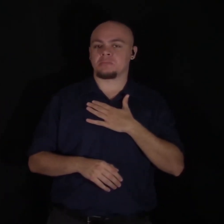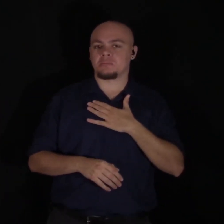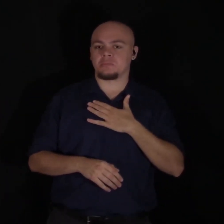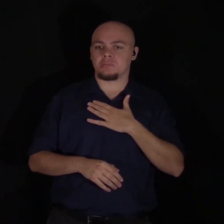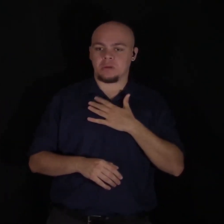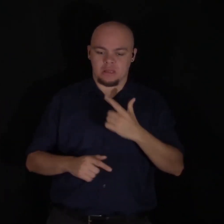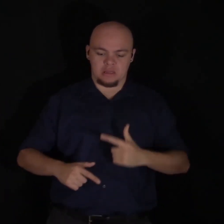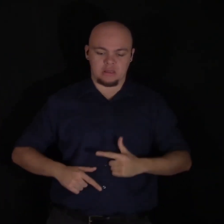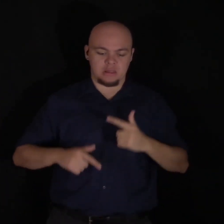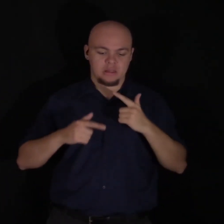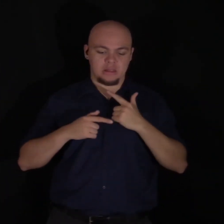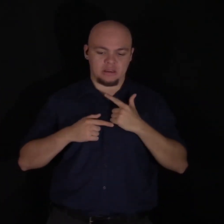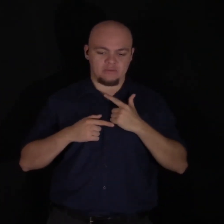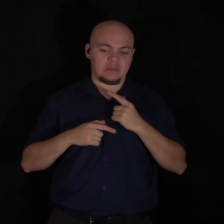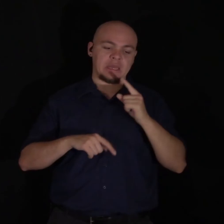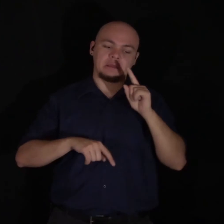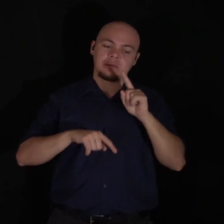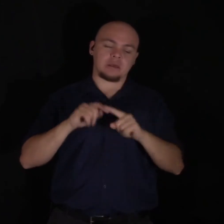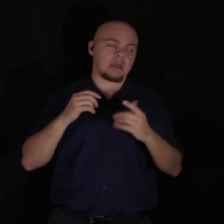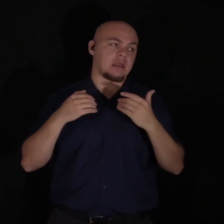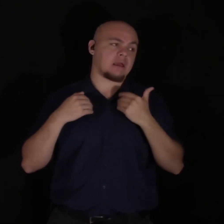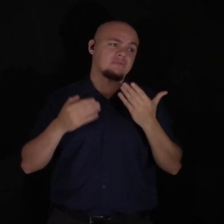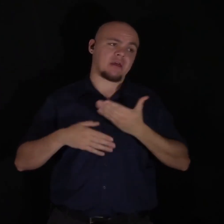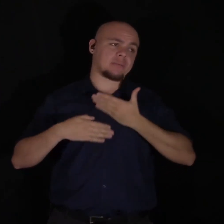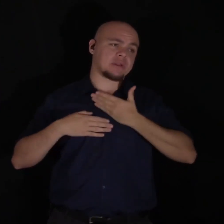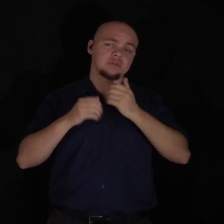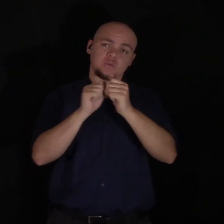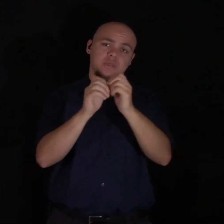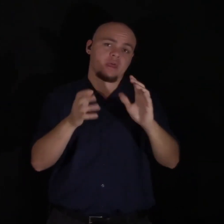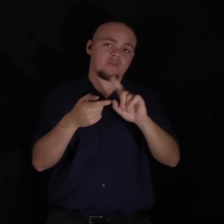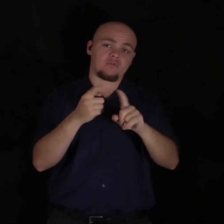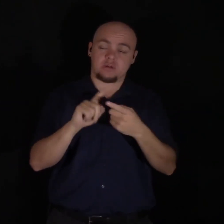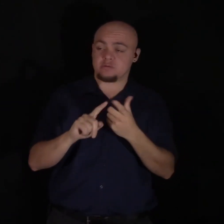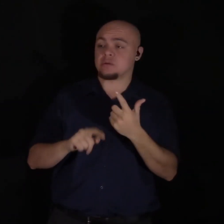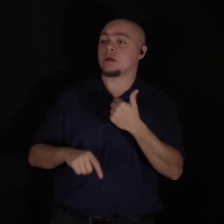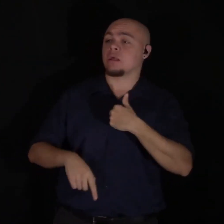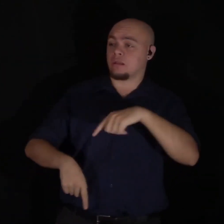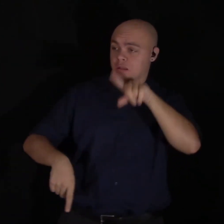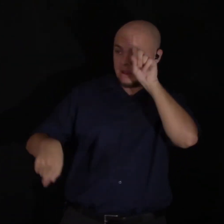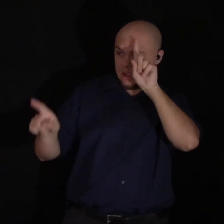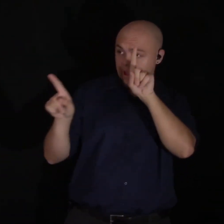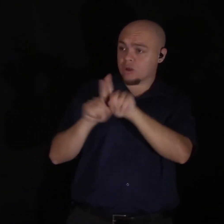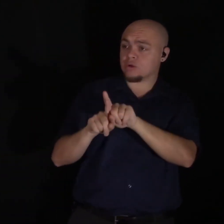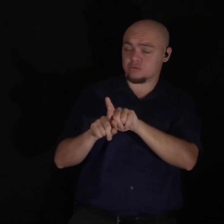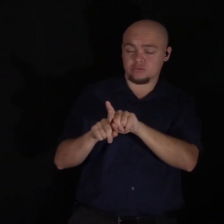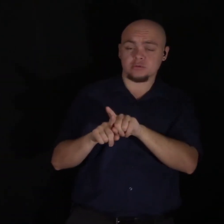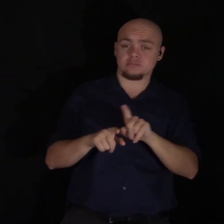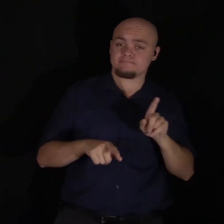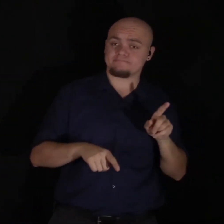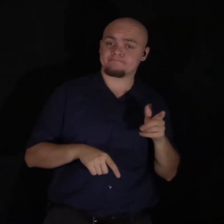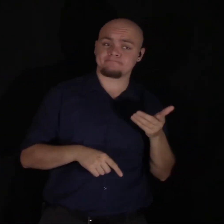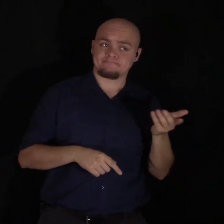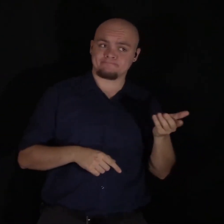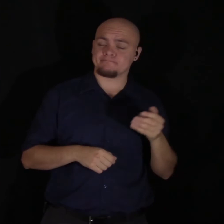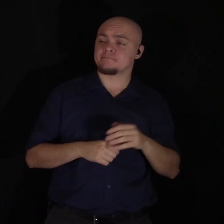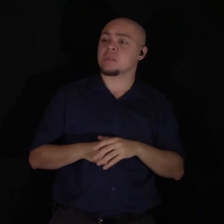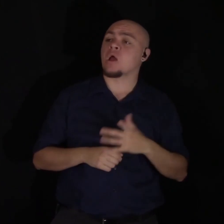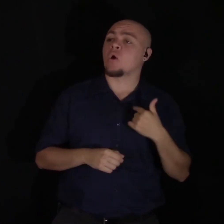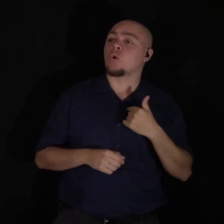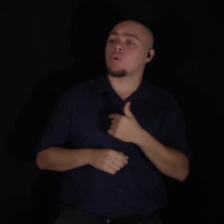who did not enjoy this blessing. "I agree with you," replied the stranger. "We are